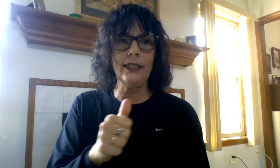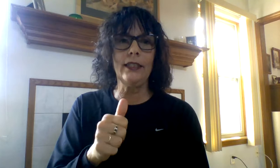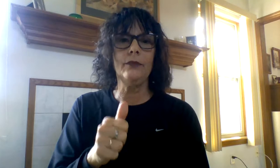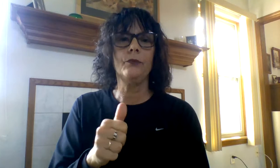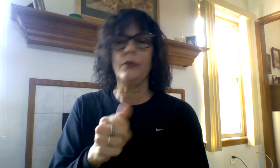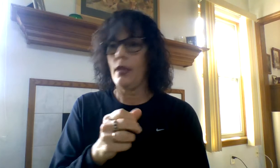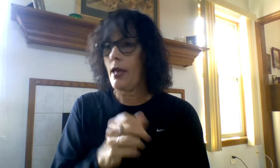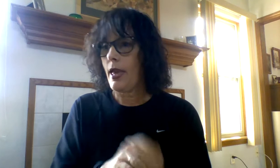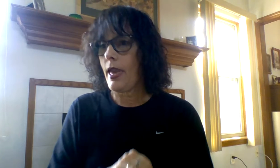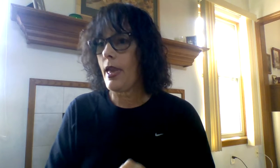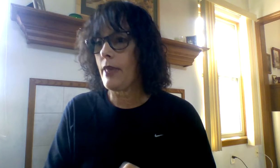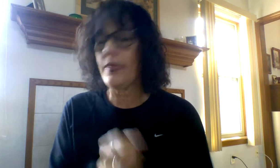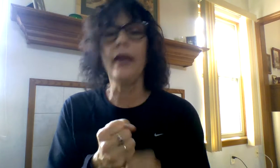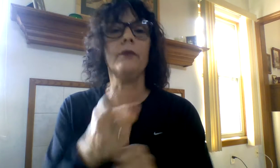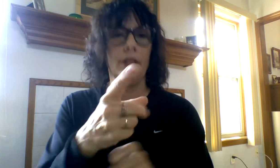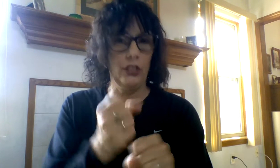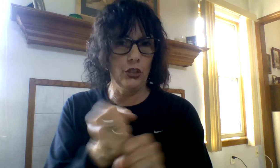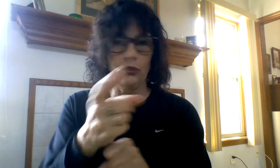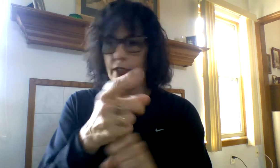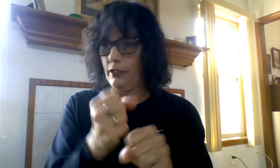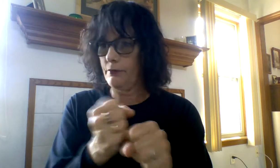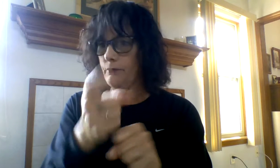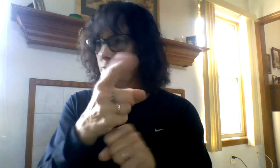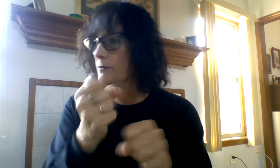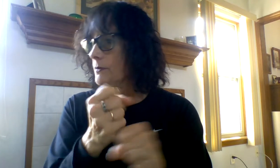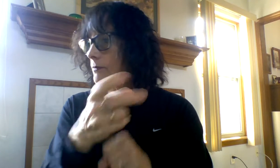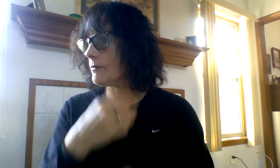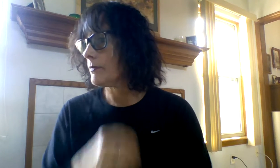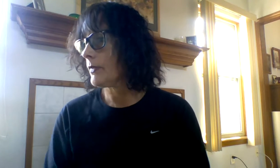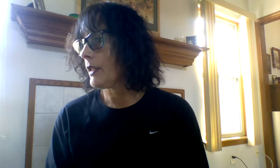daily, and then yearly.